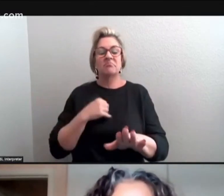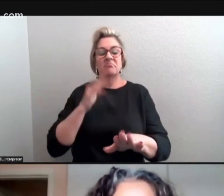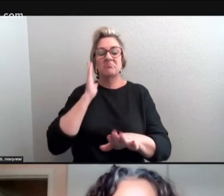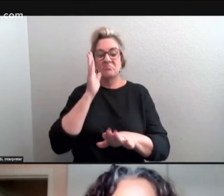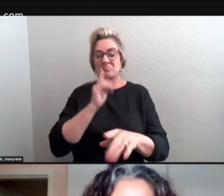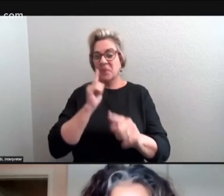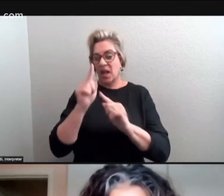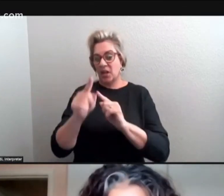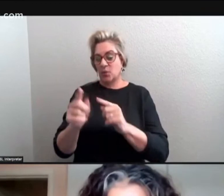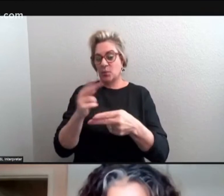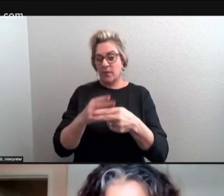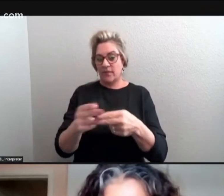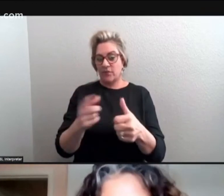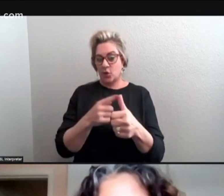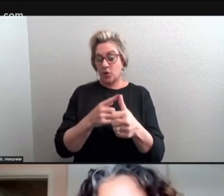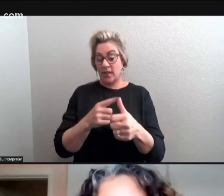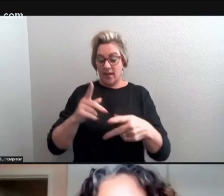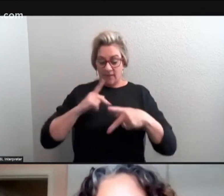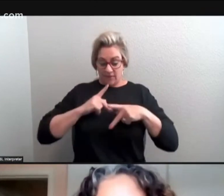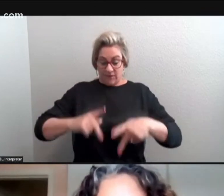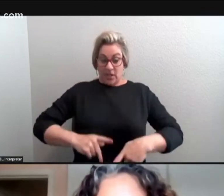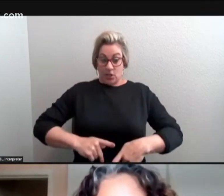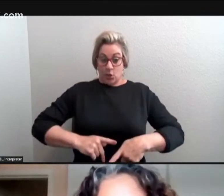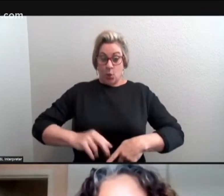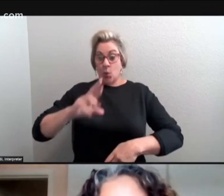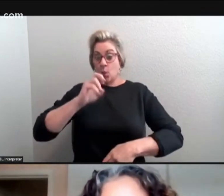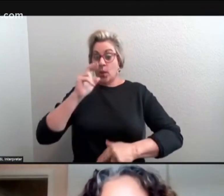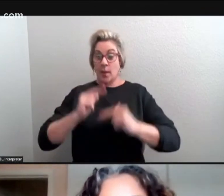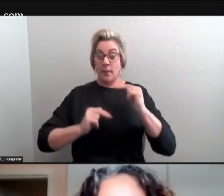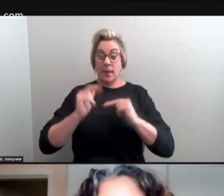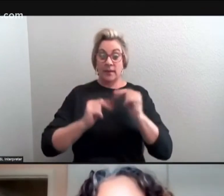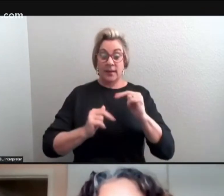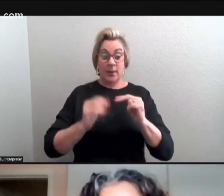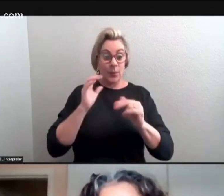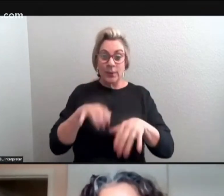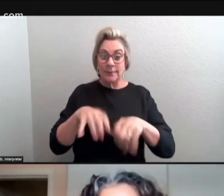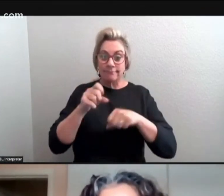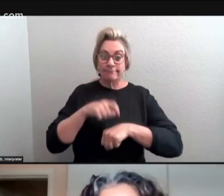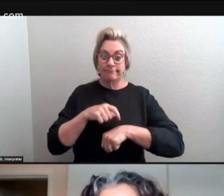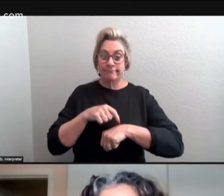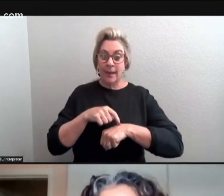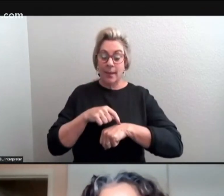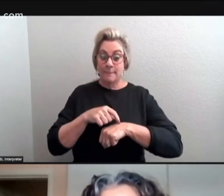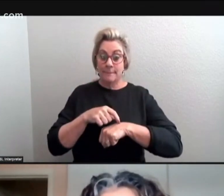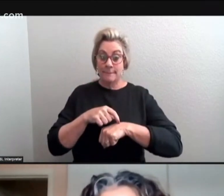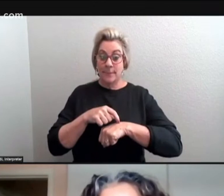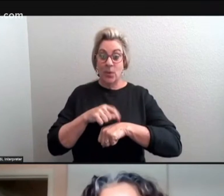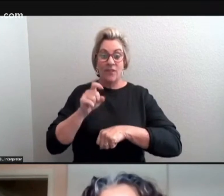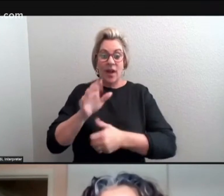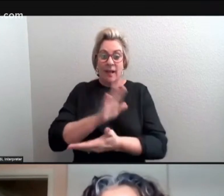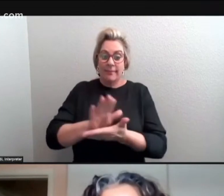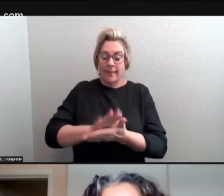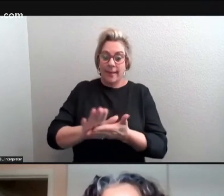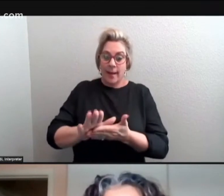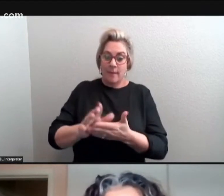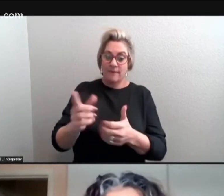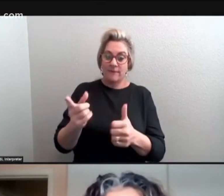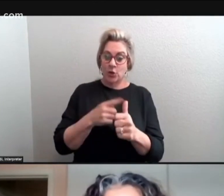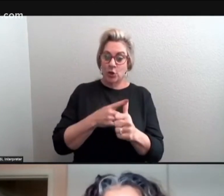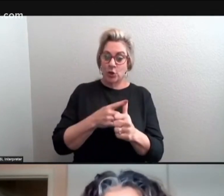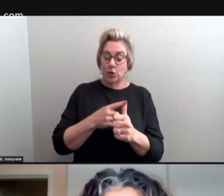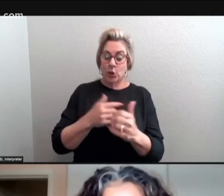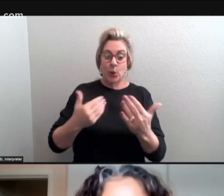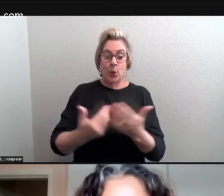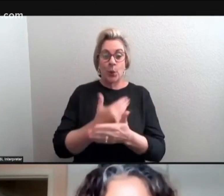briefly first. The physical rebuilding, for those who want to rebuild, takes some time. Debris needs to be cleared. New plans